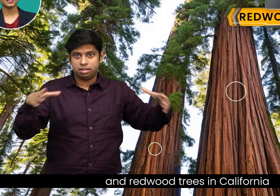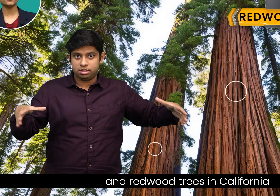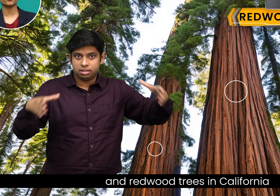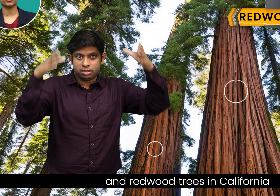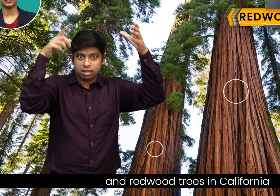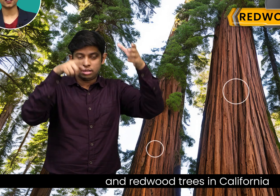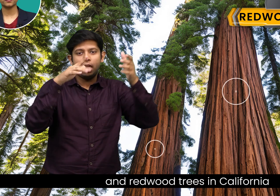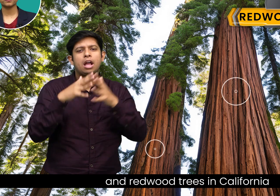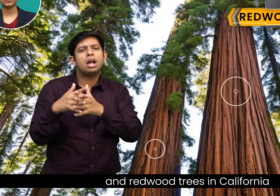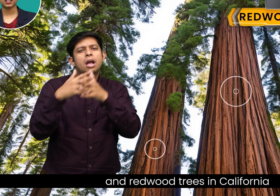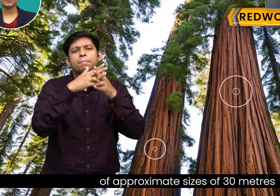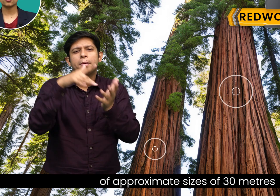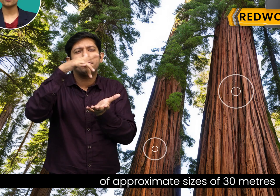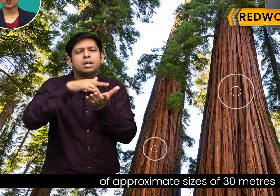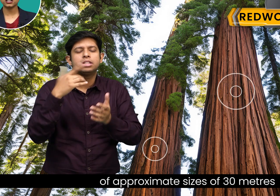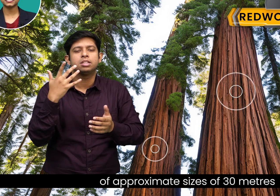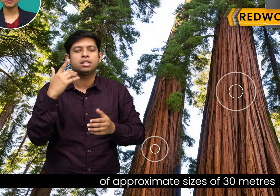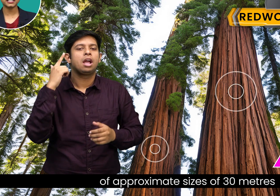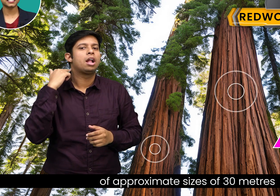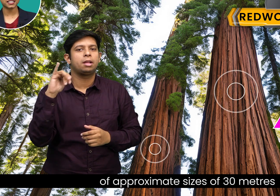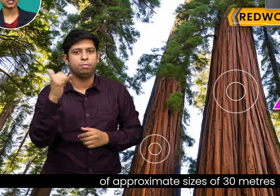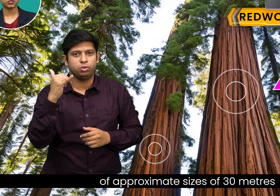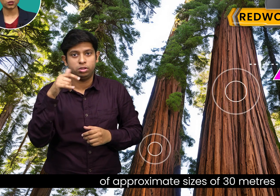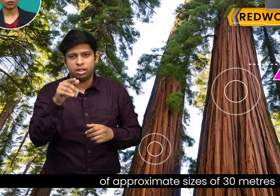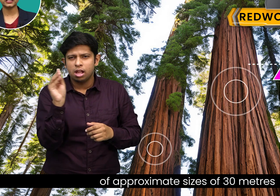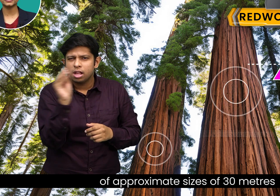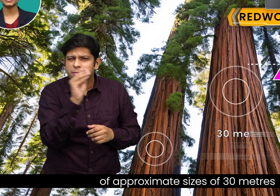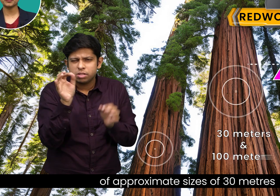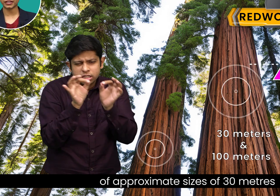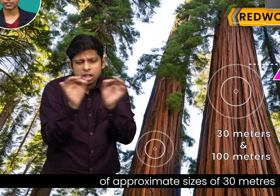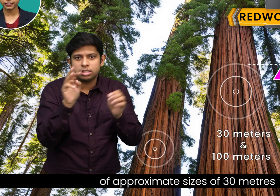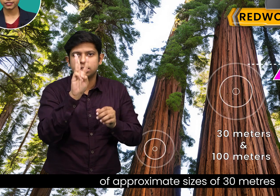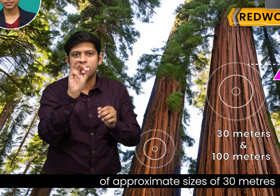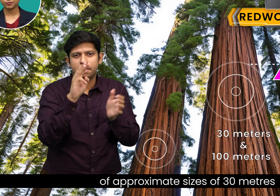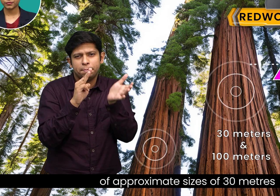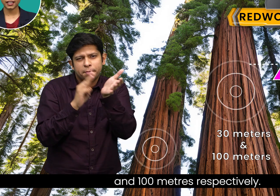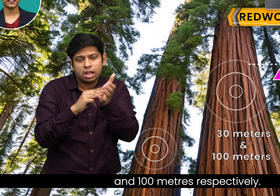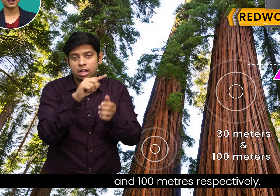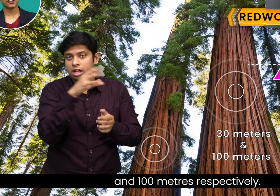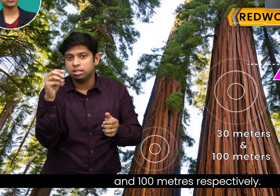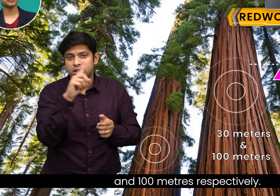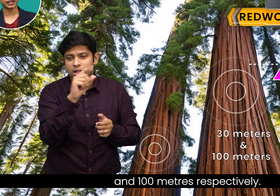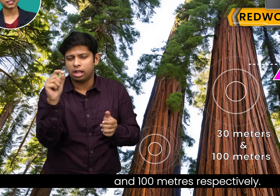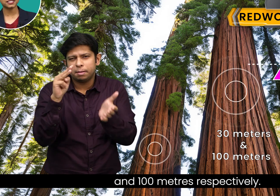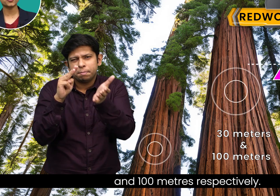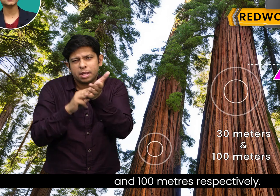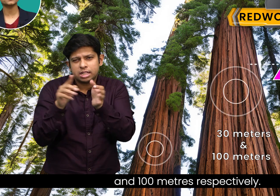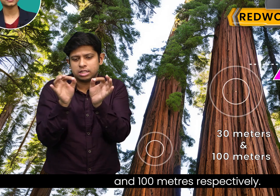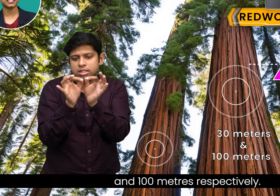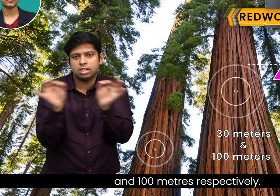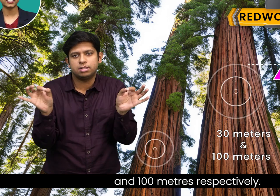in California of approximate sizes of 30 meters and 100